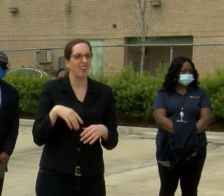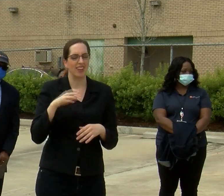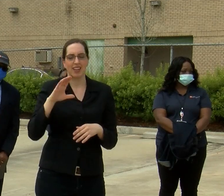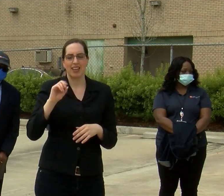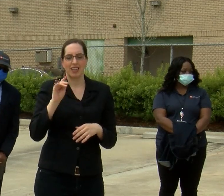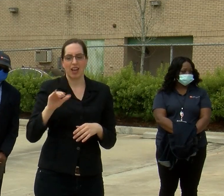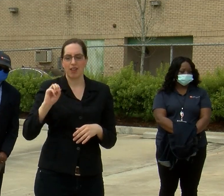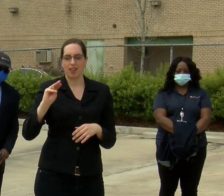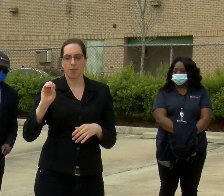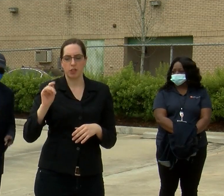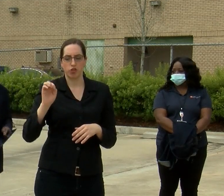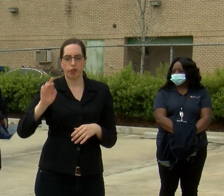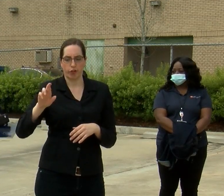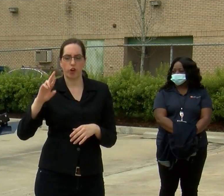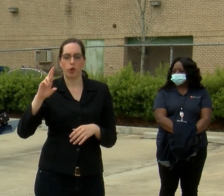Commissioner Rodney Ellis.